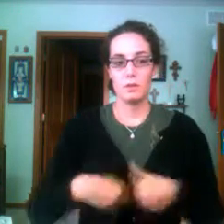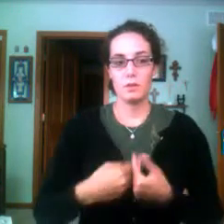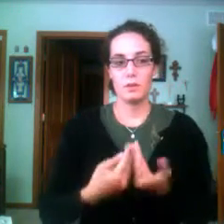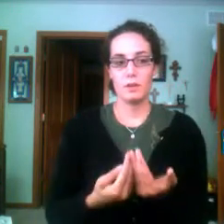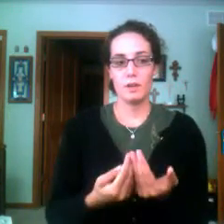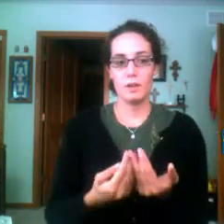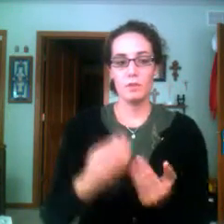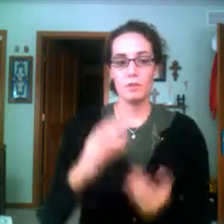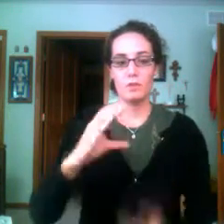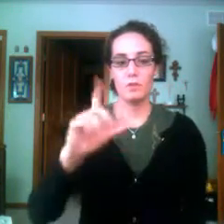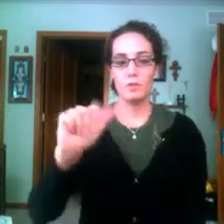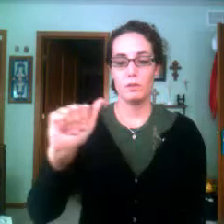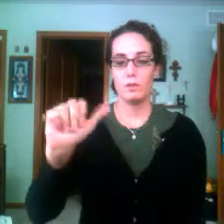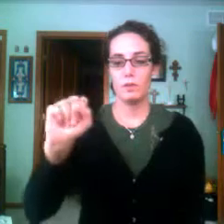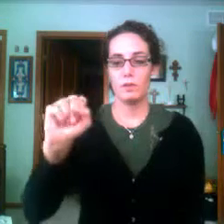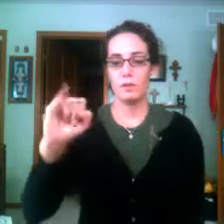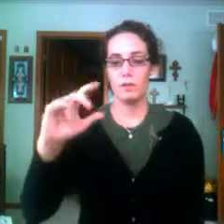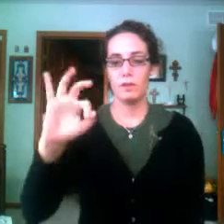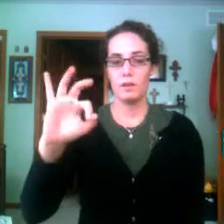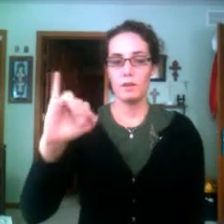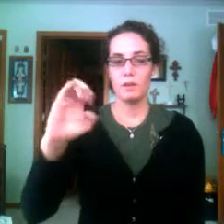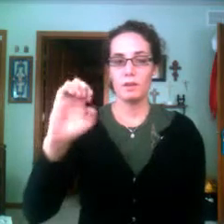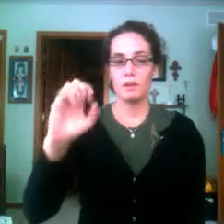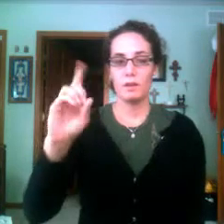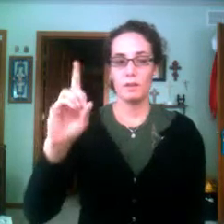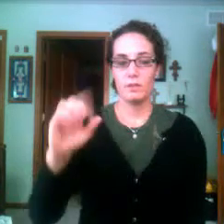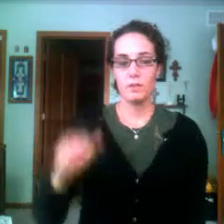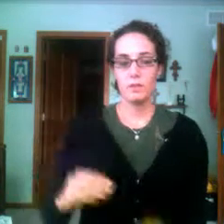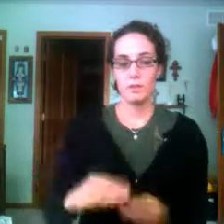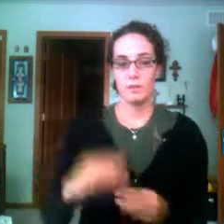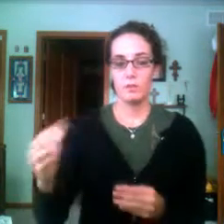how I can actually view them on a number line. So we're going to be doing that next.